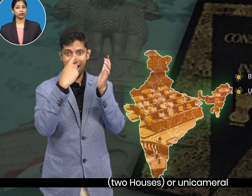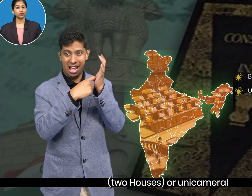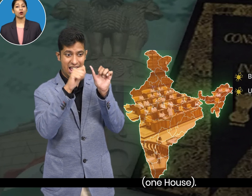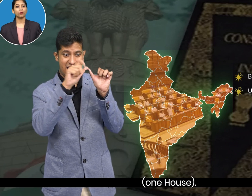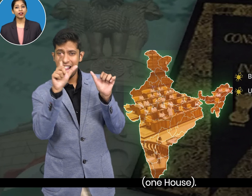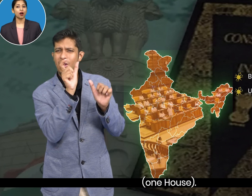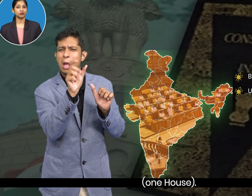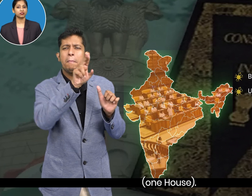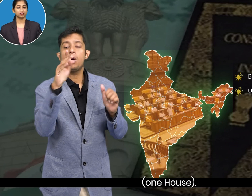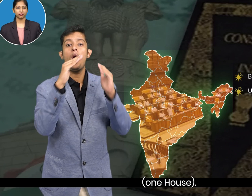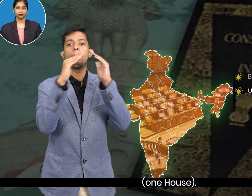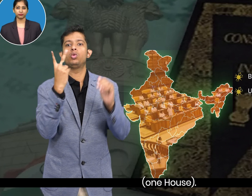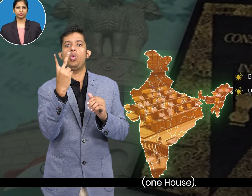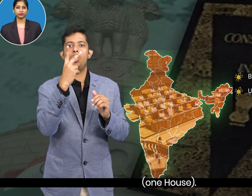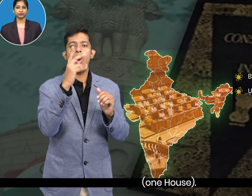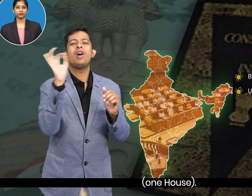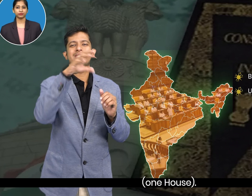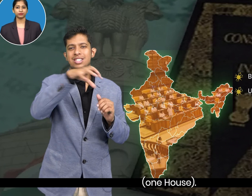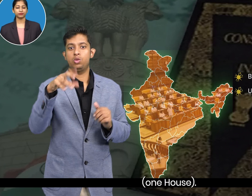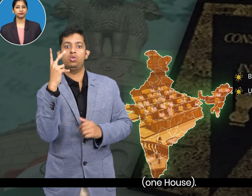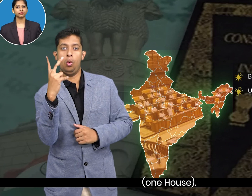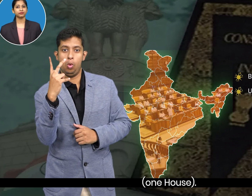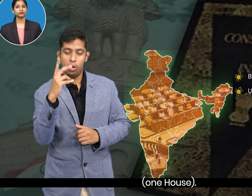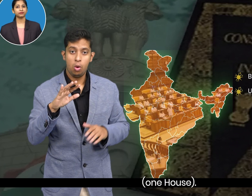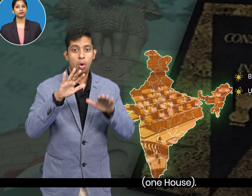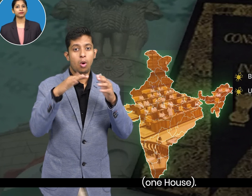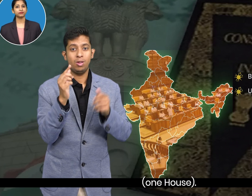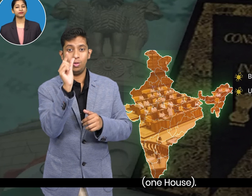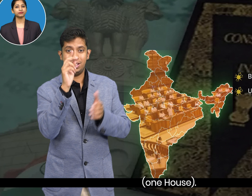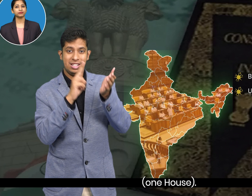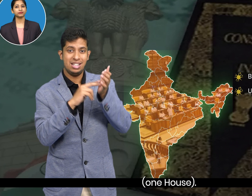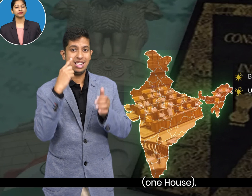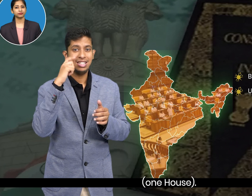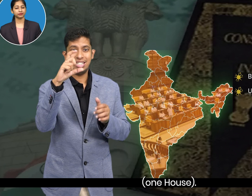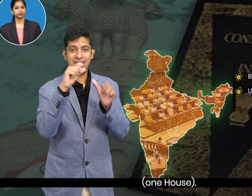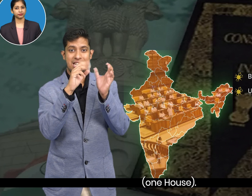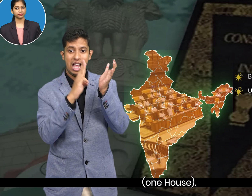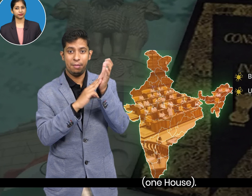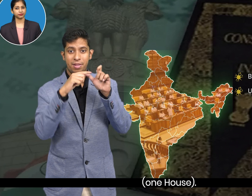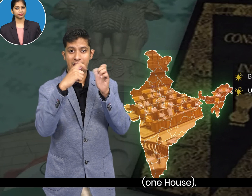unicameral, one house.